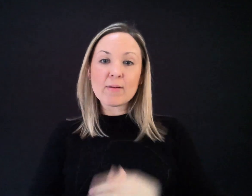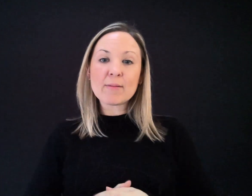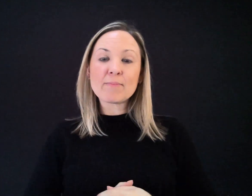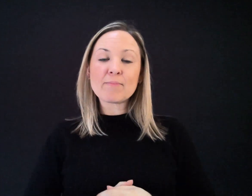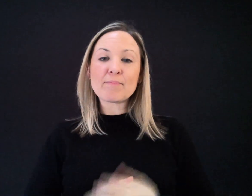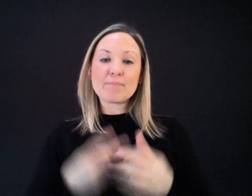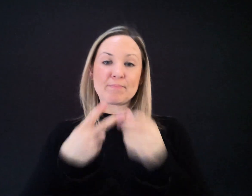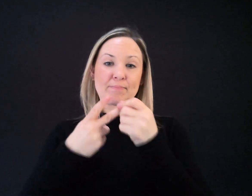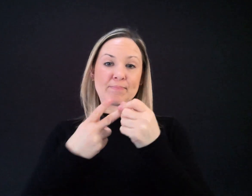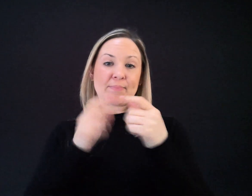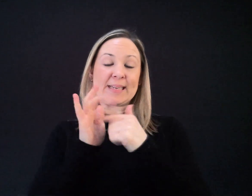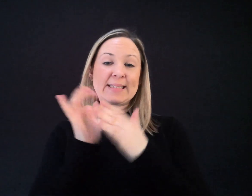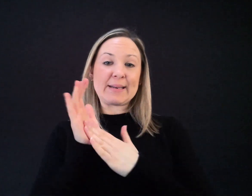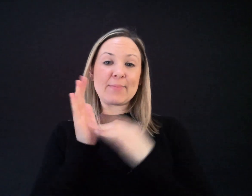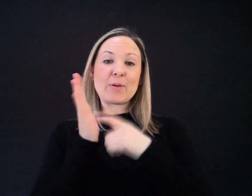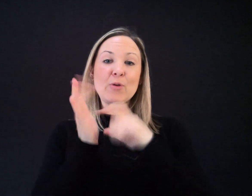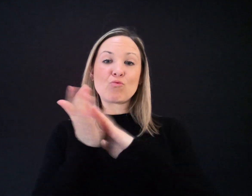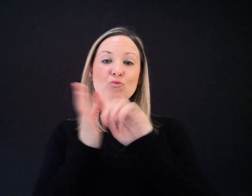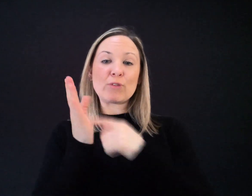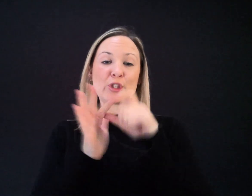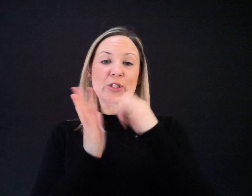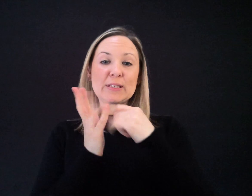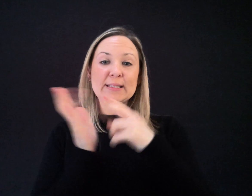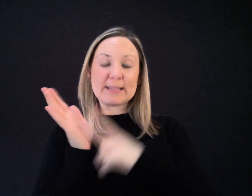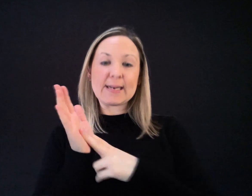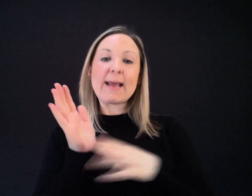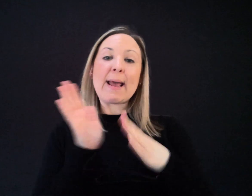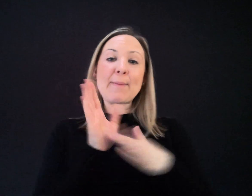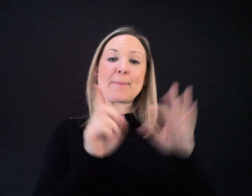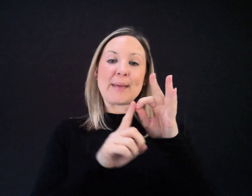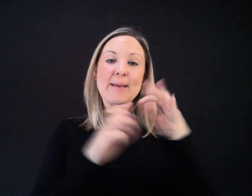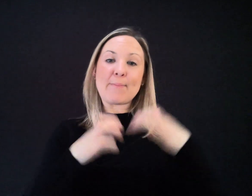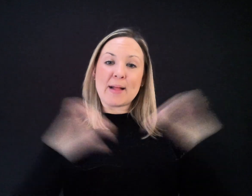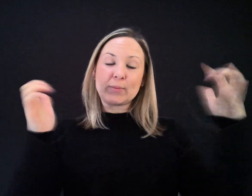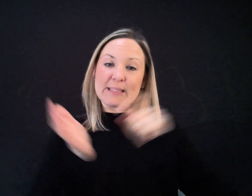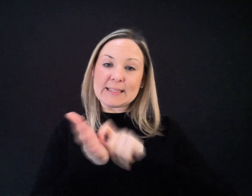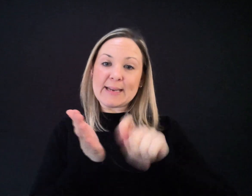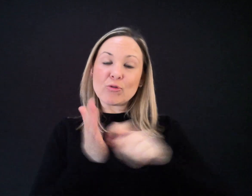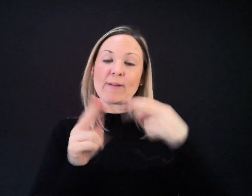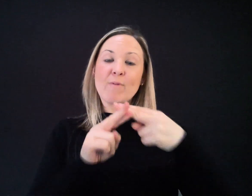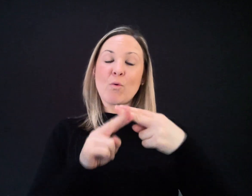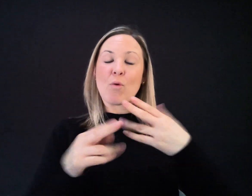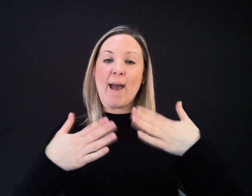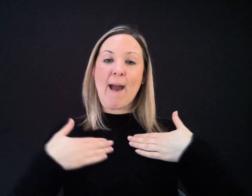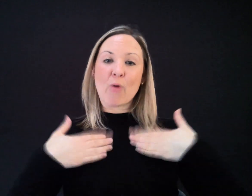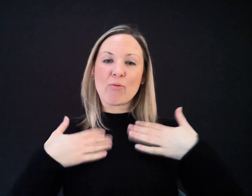Tim Richardson, MP, Parliamentary Secretary for Health Infrastructure and